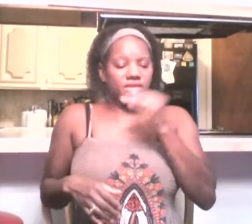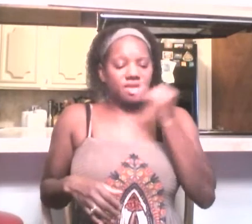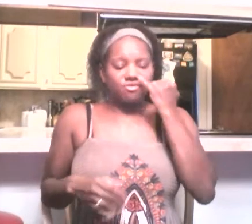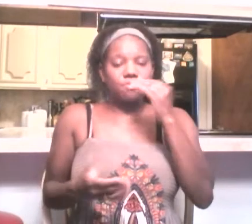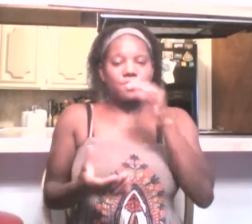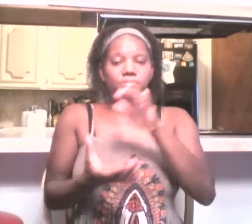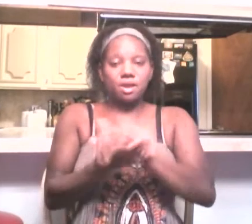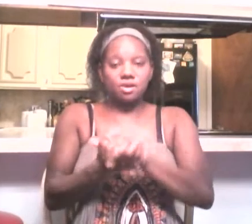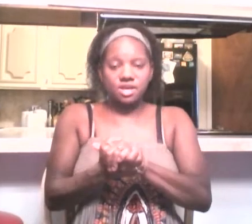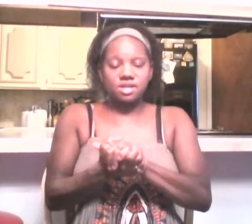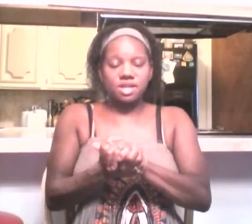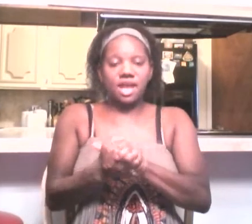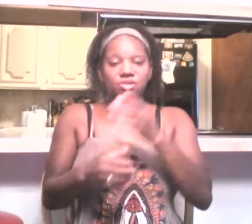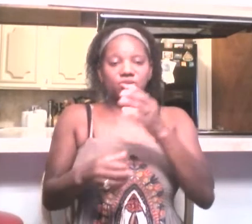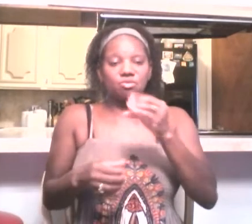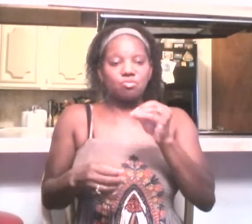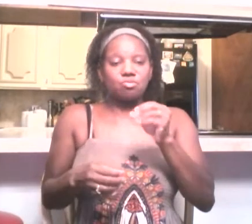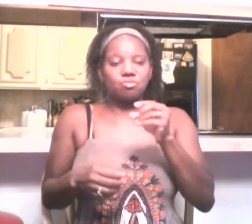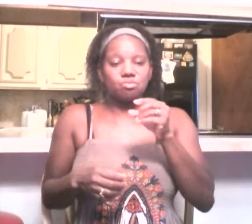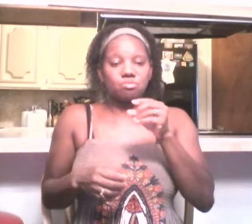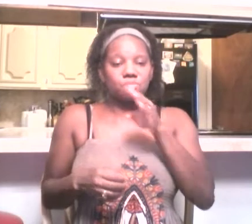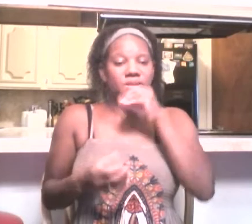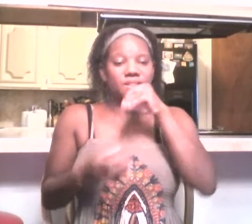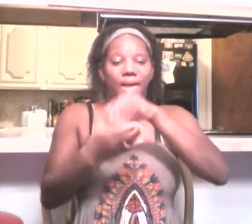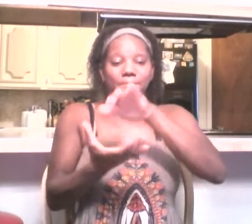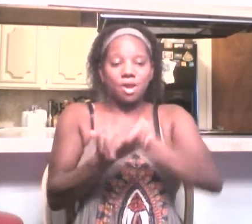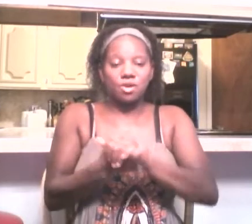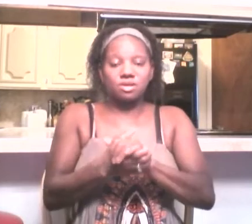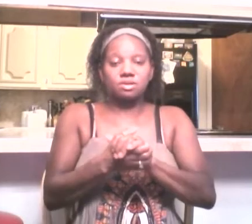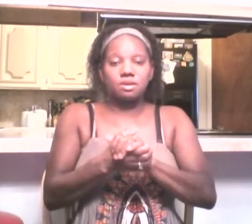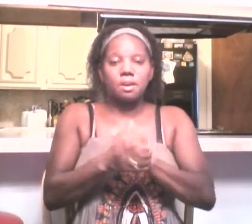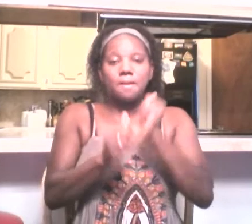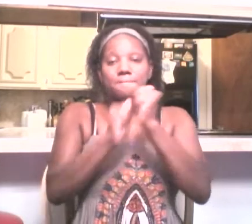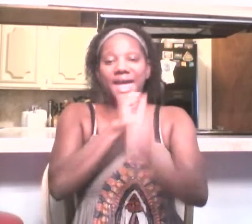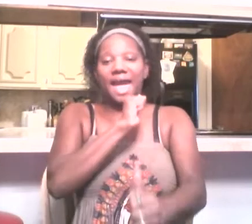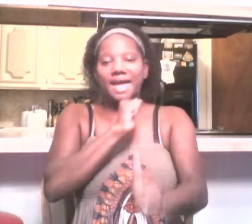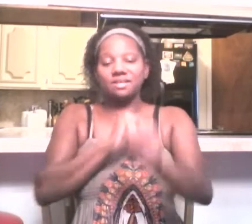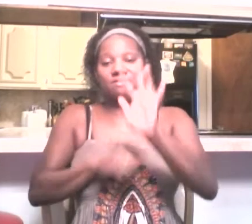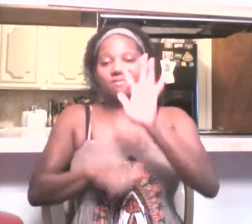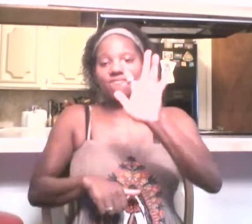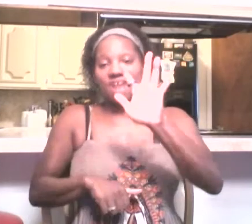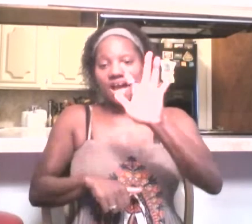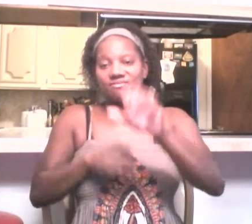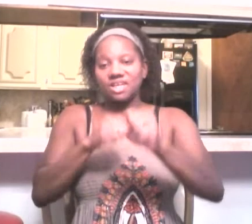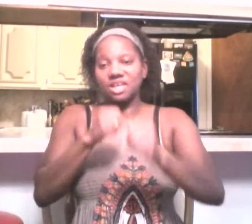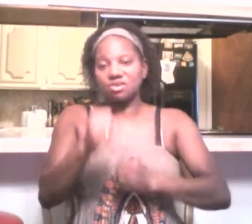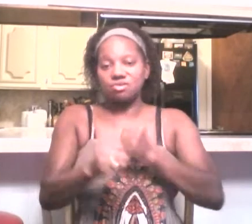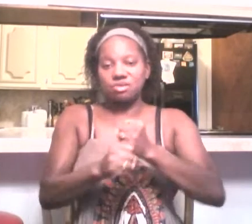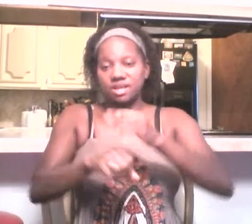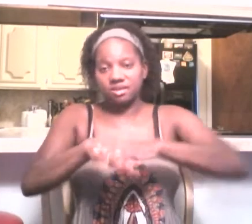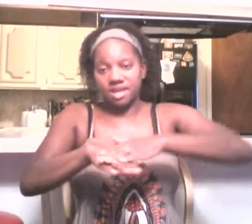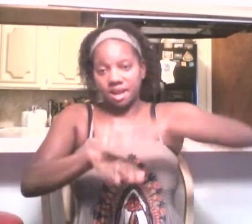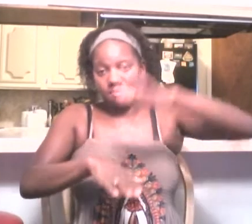if you've been married and you've been in that marriage past 5 years and up,